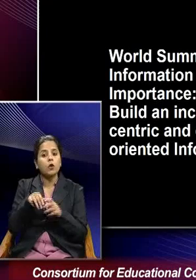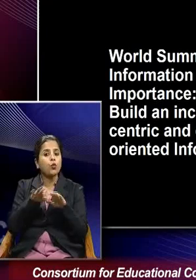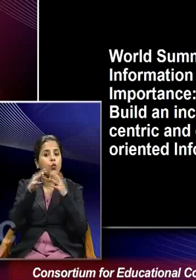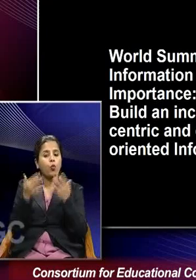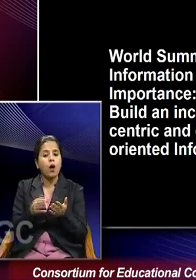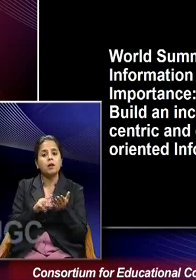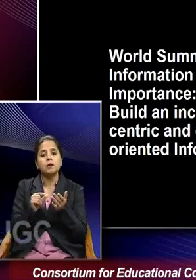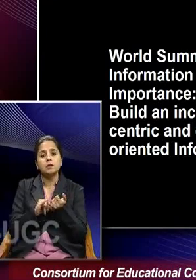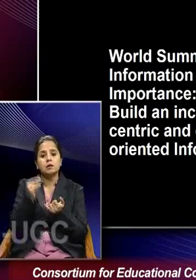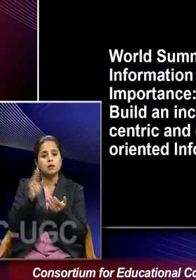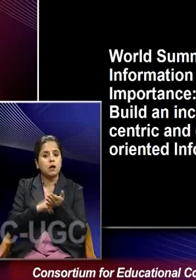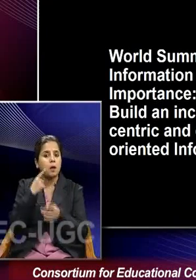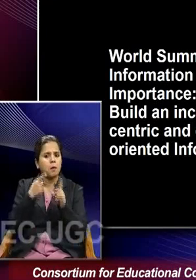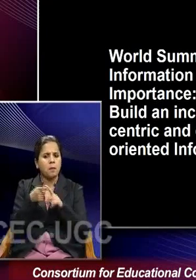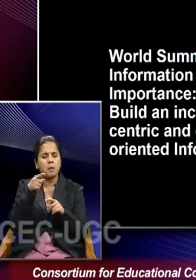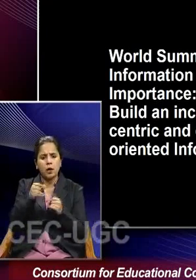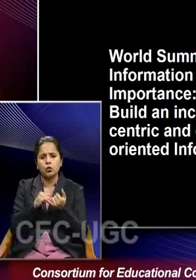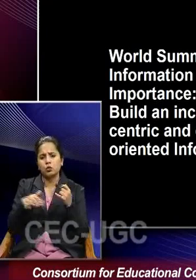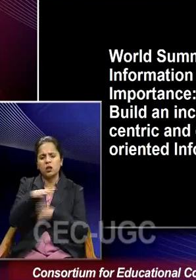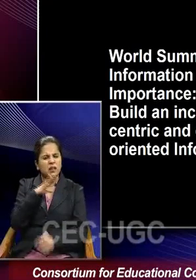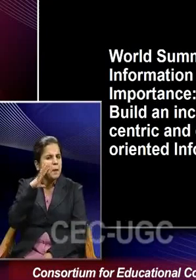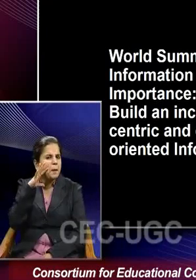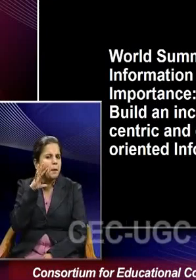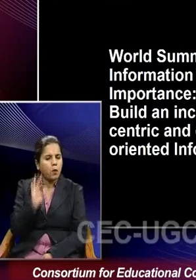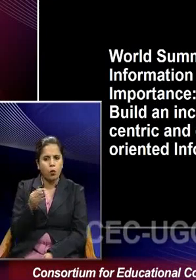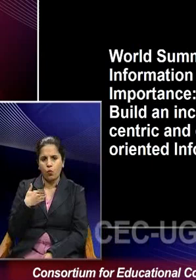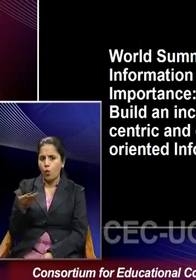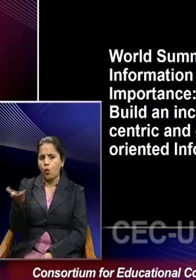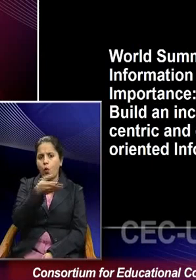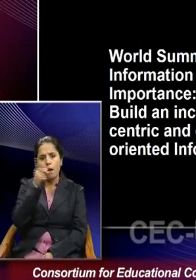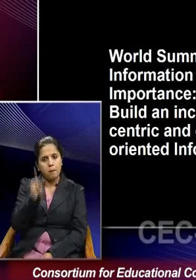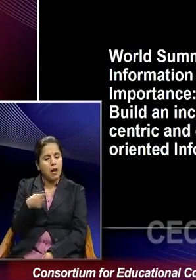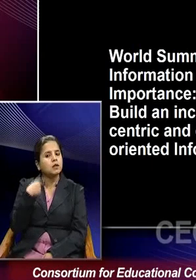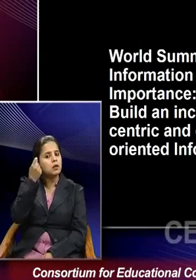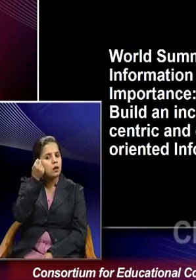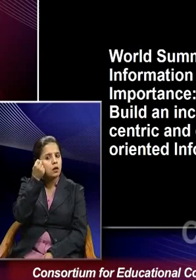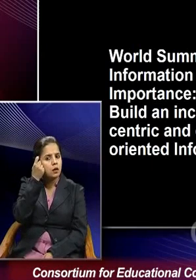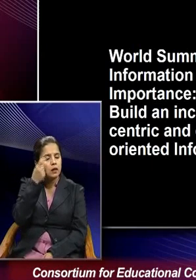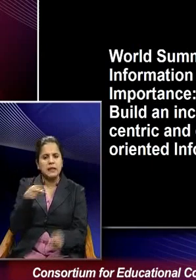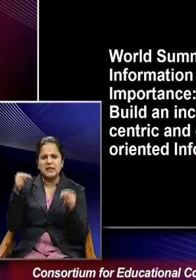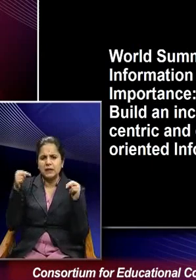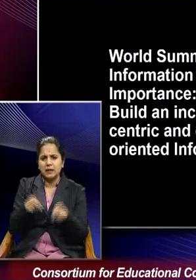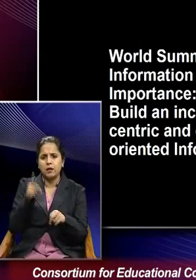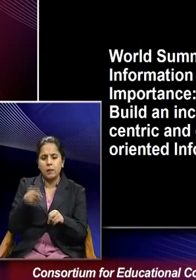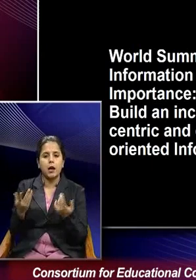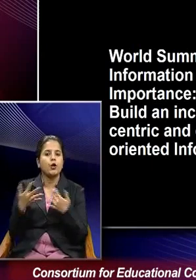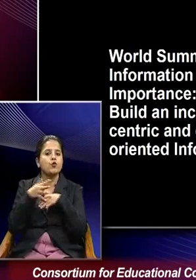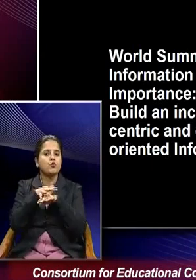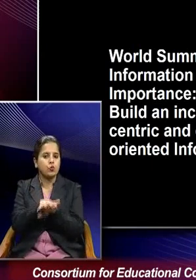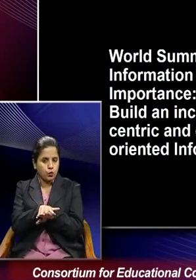Information Society is very important because we all have to understand that the need to build an